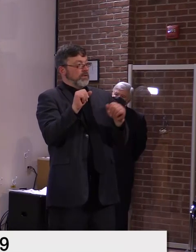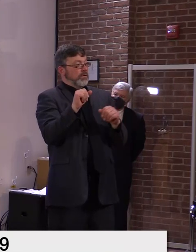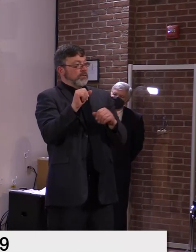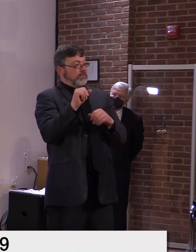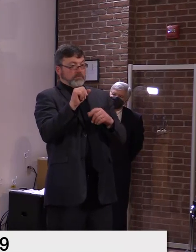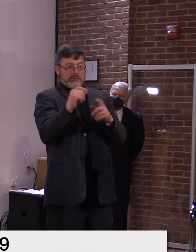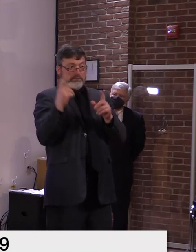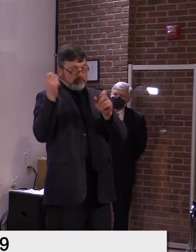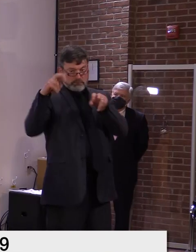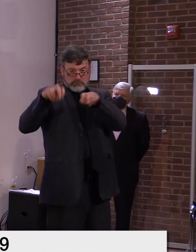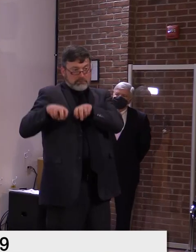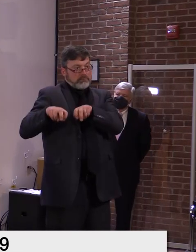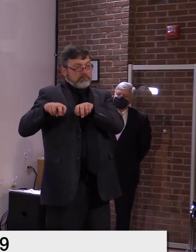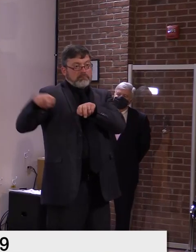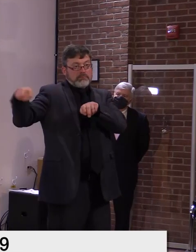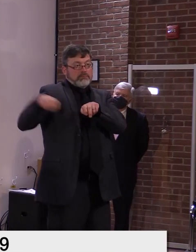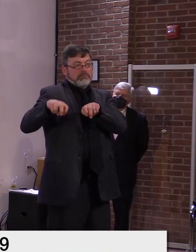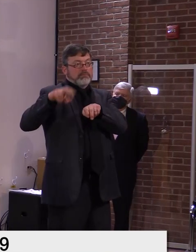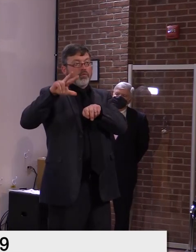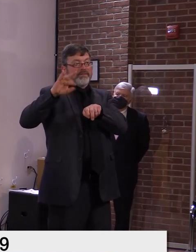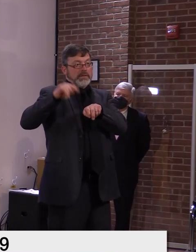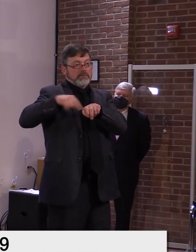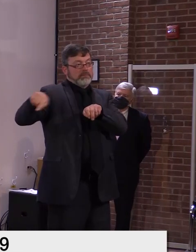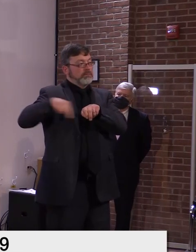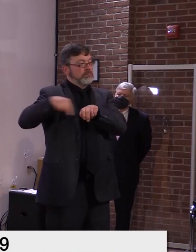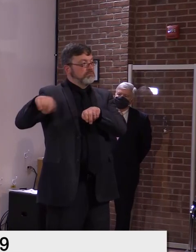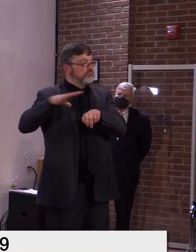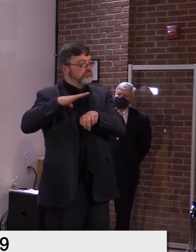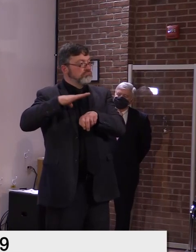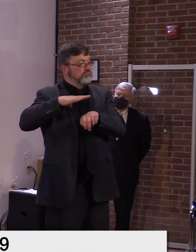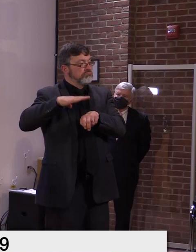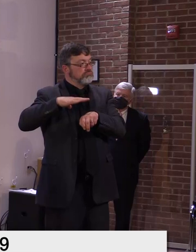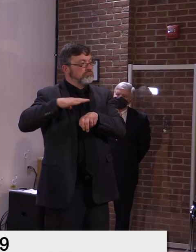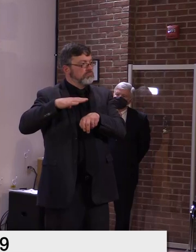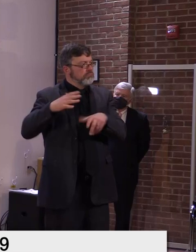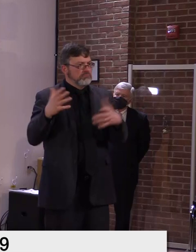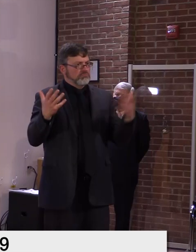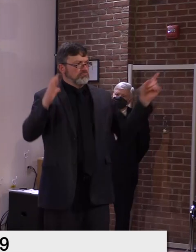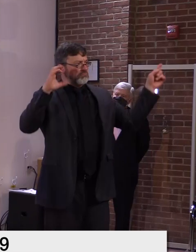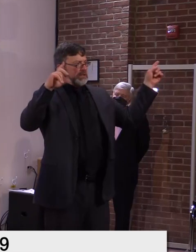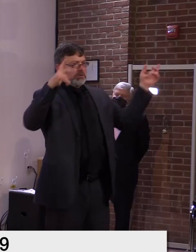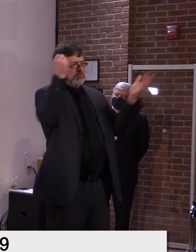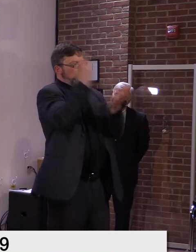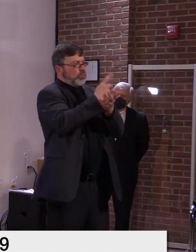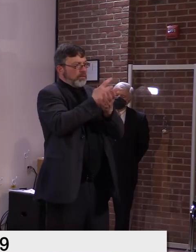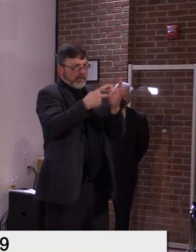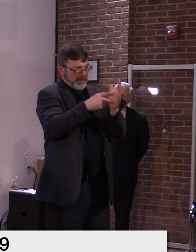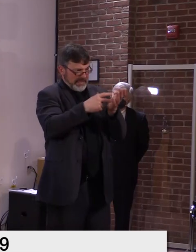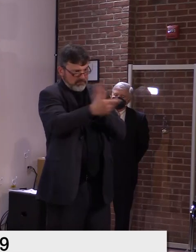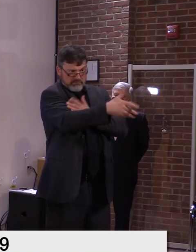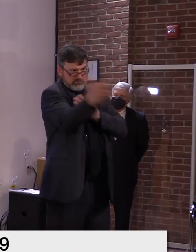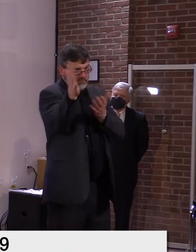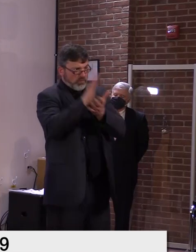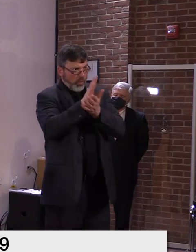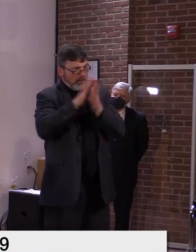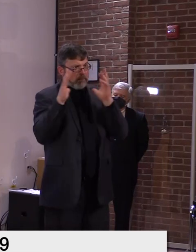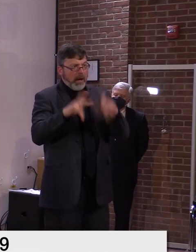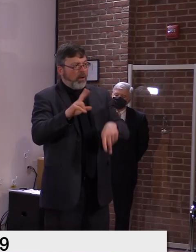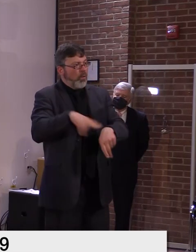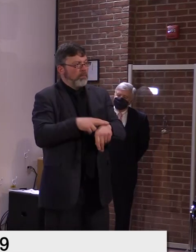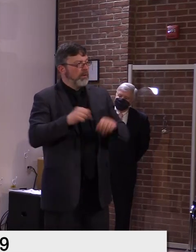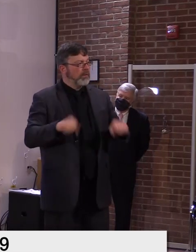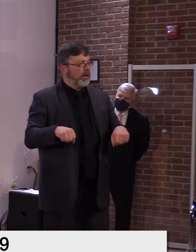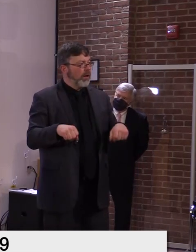distance between students, and we think that that should certainly spur activity at the local level to get more students into in-person